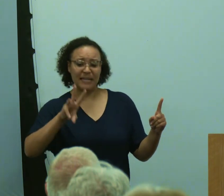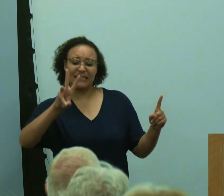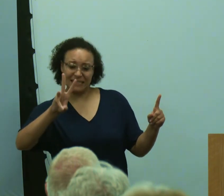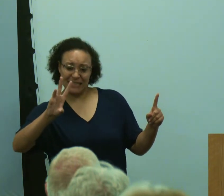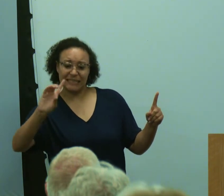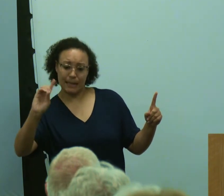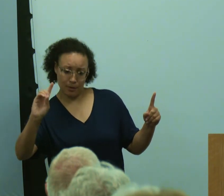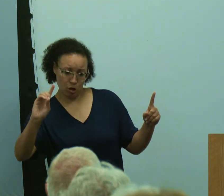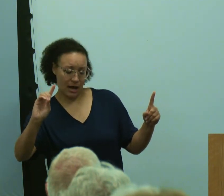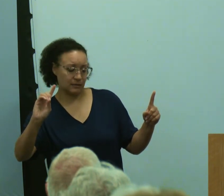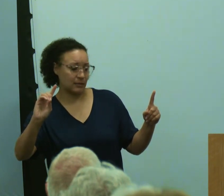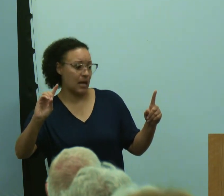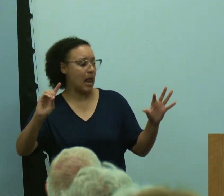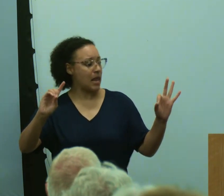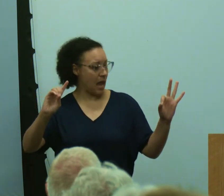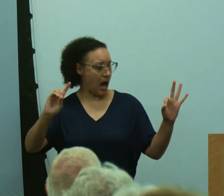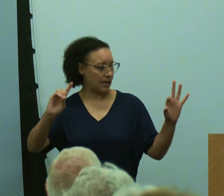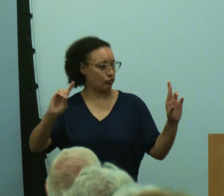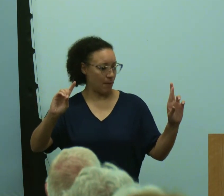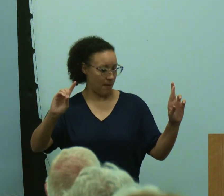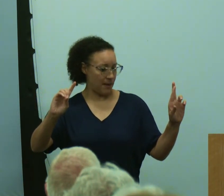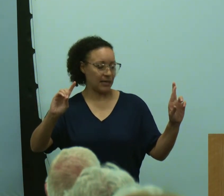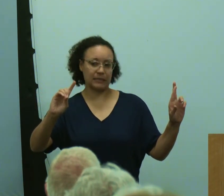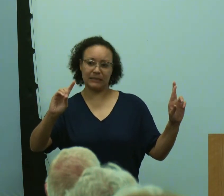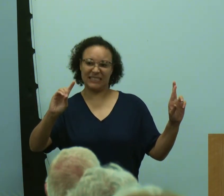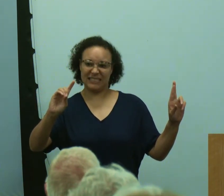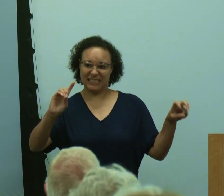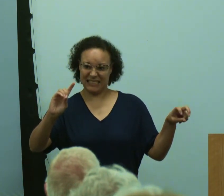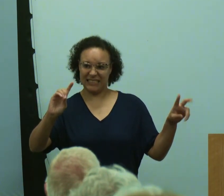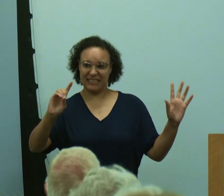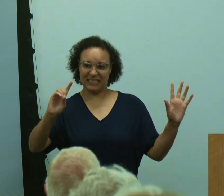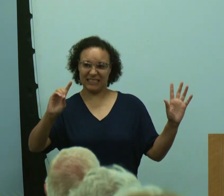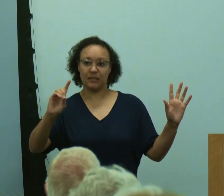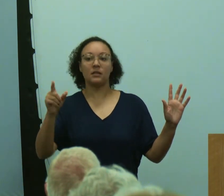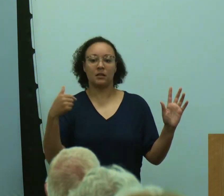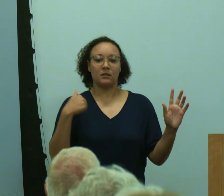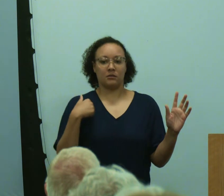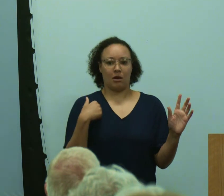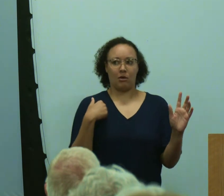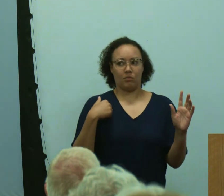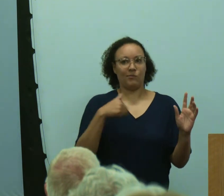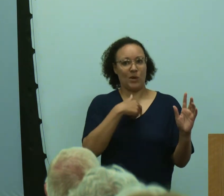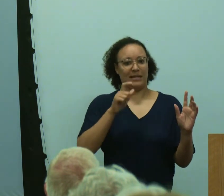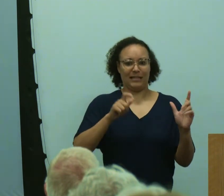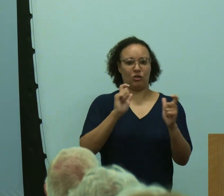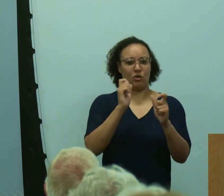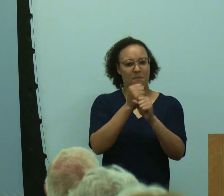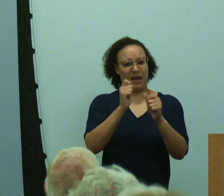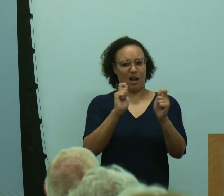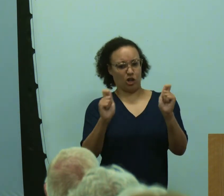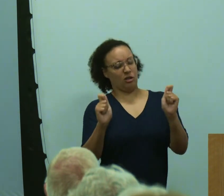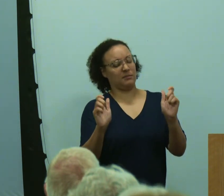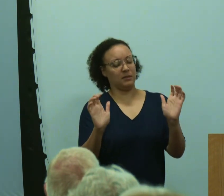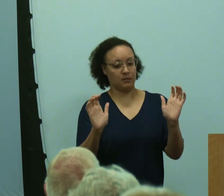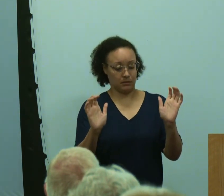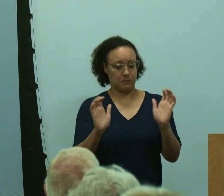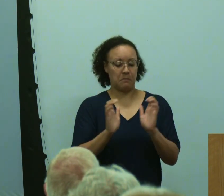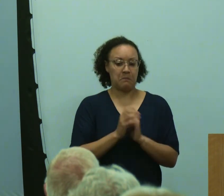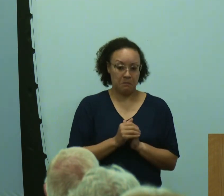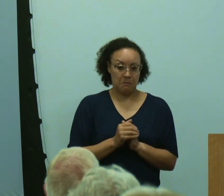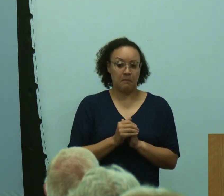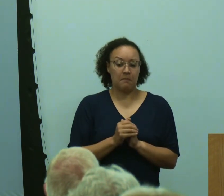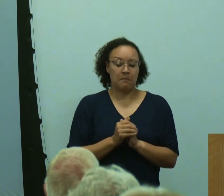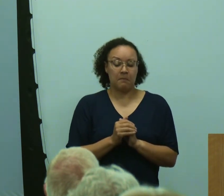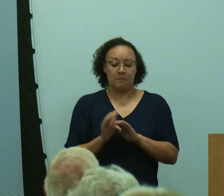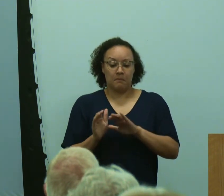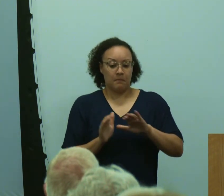Democratic safe seats and 9 Republican safe seats. So let's make those adjustments to see that through. Now, we're going to